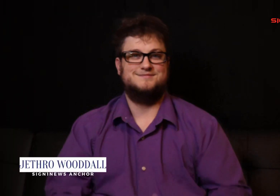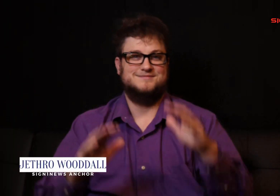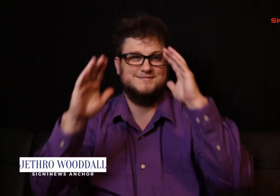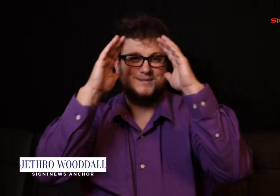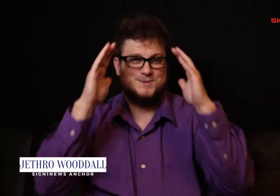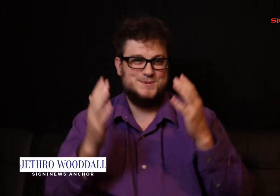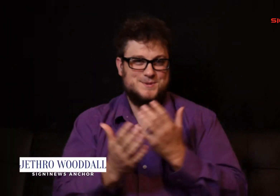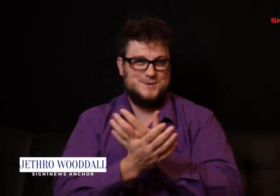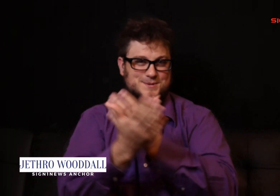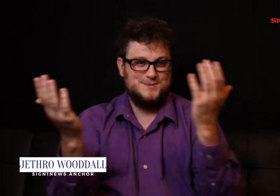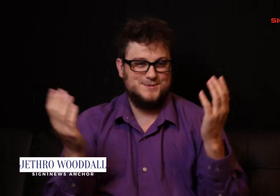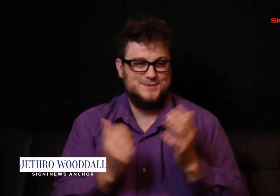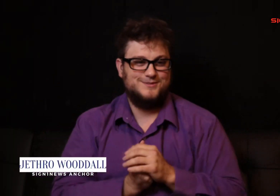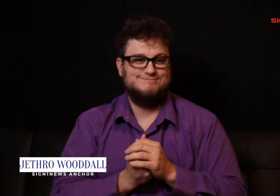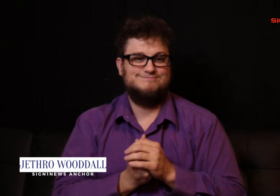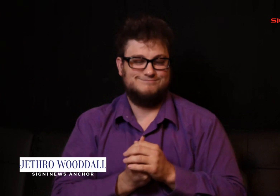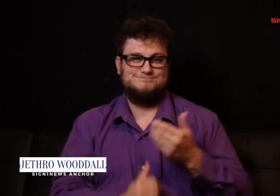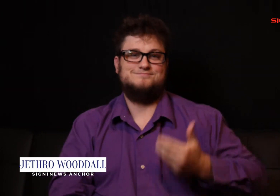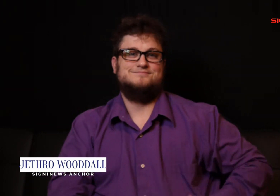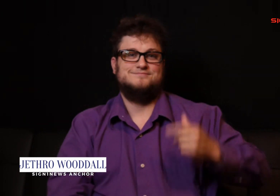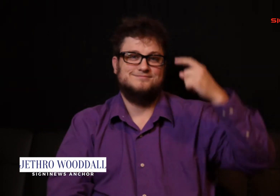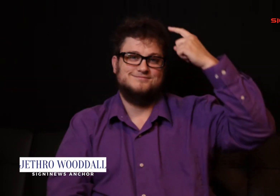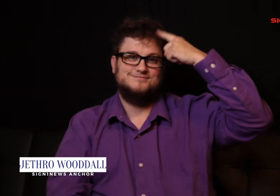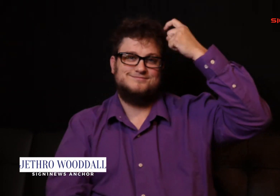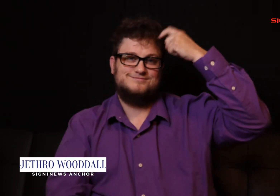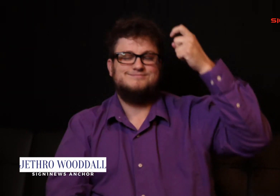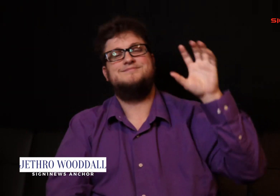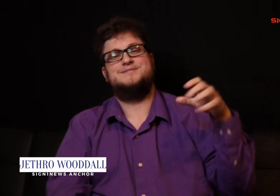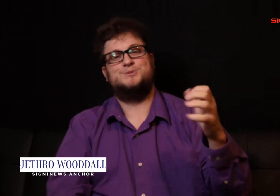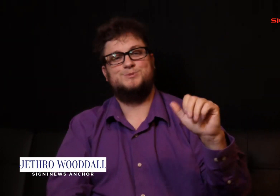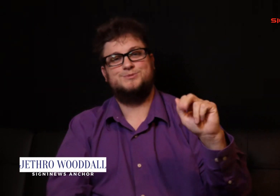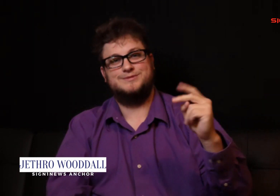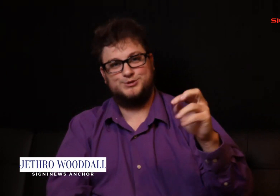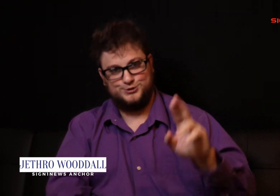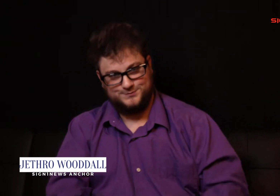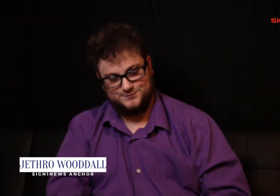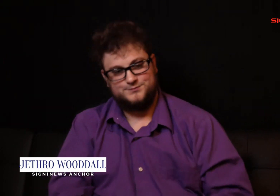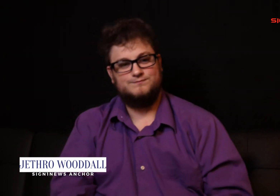Hello everyone, I'm Sign1News anchor Jethro Woodall.